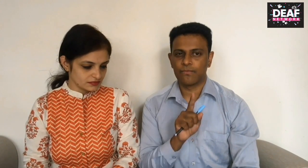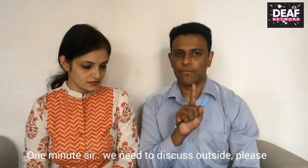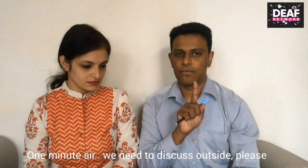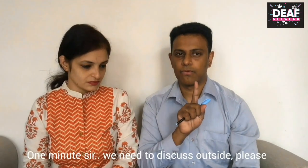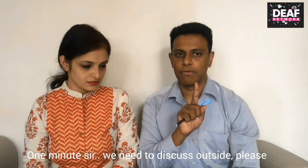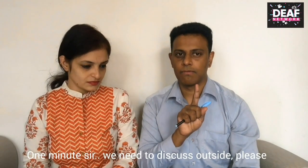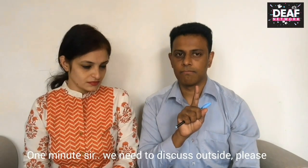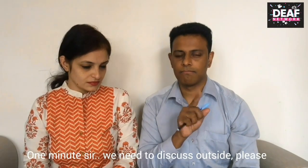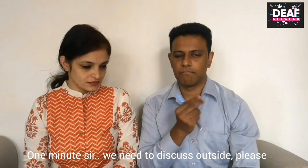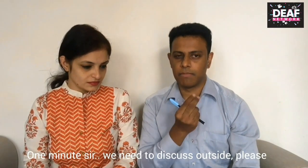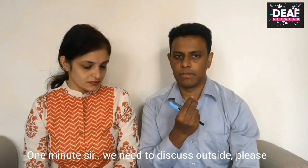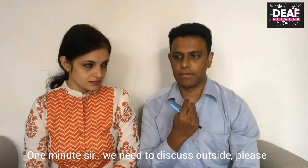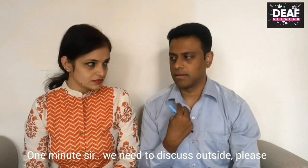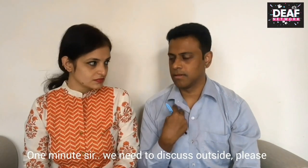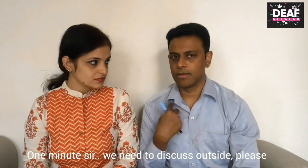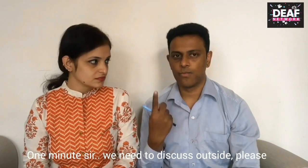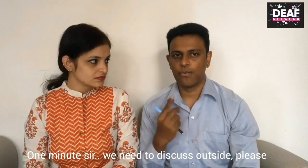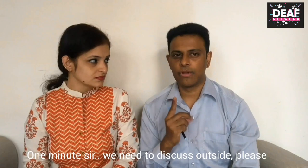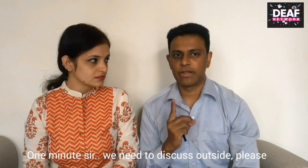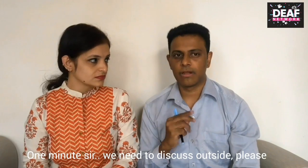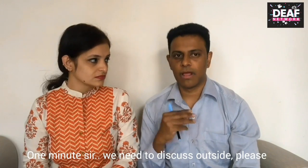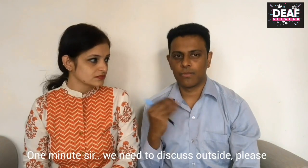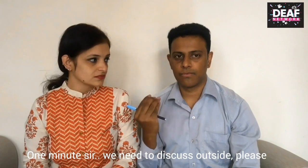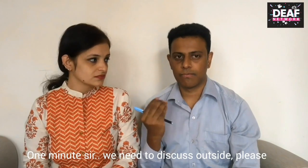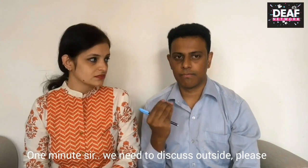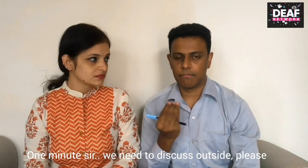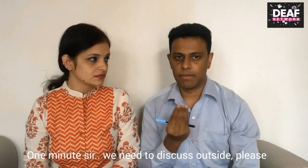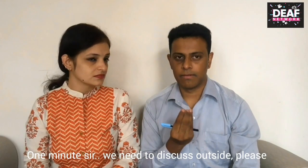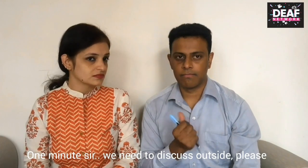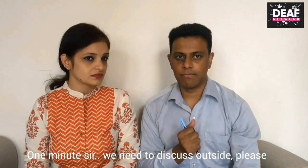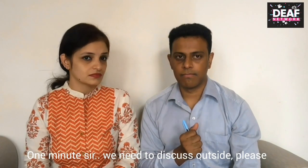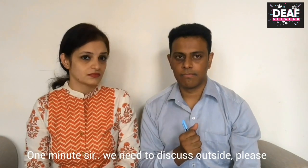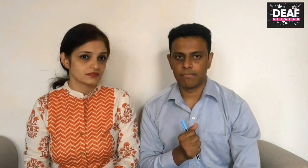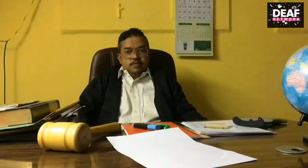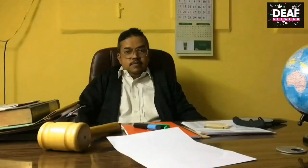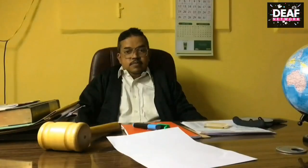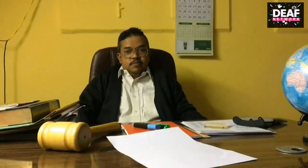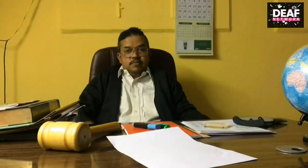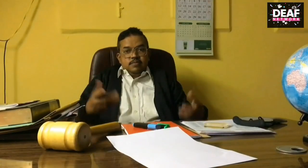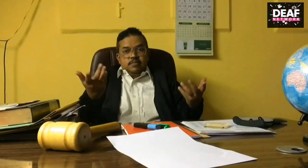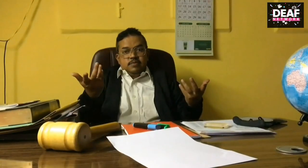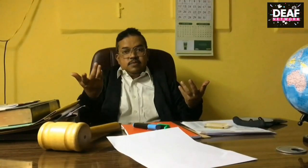Sir, 1 minute. We need to talk out there. Minute.